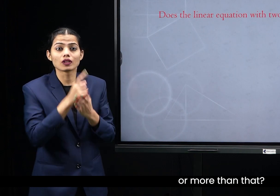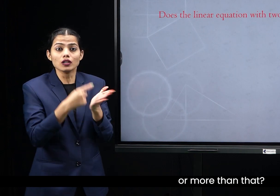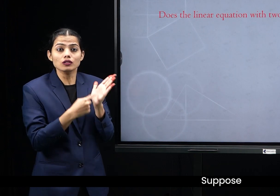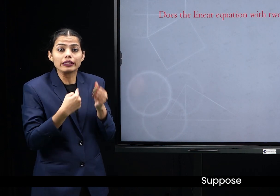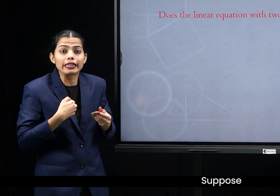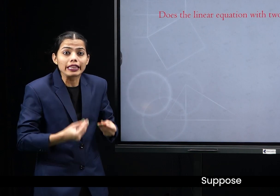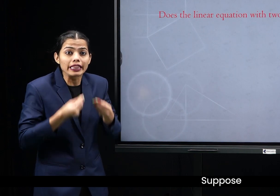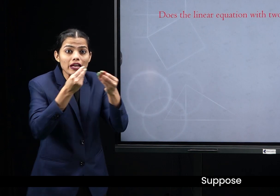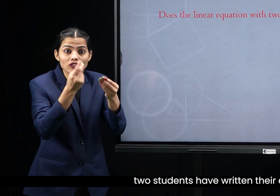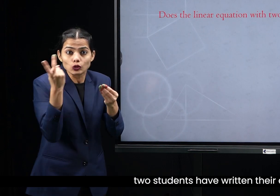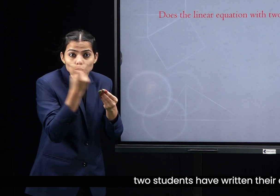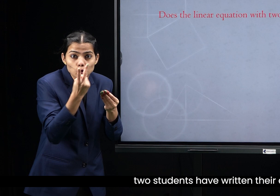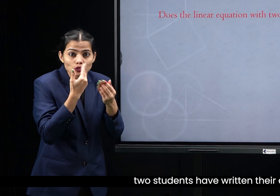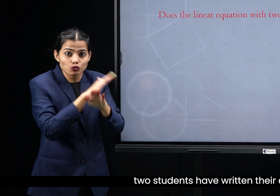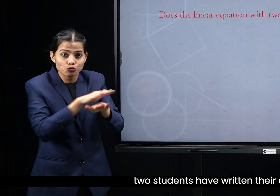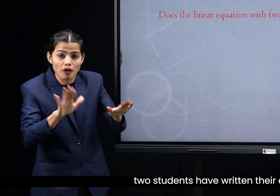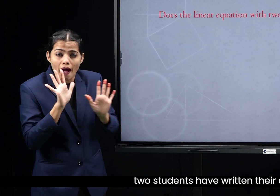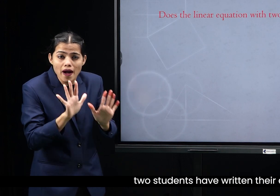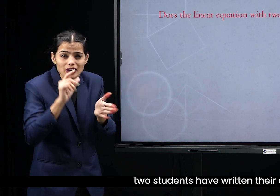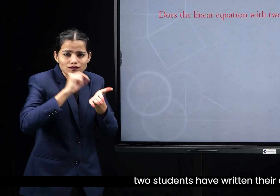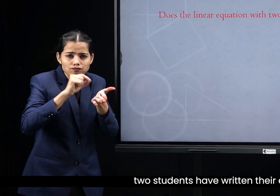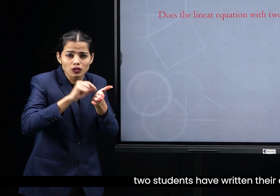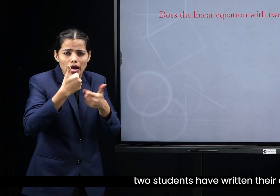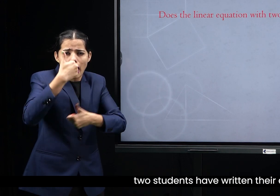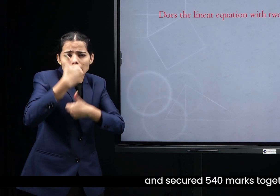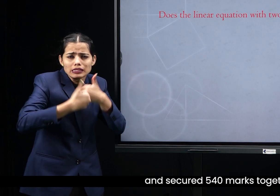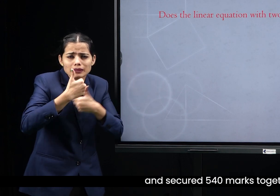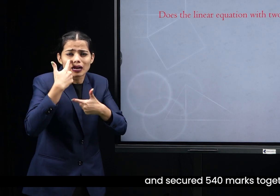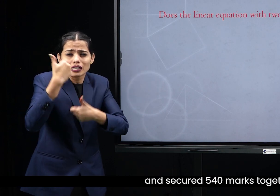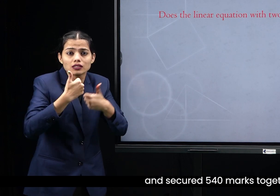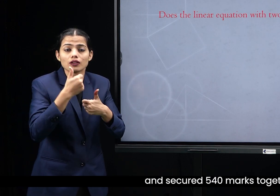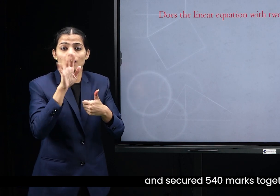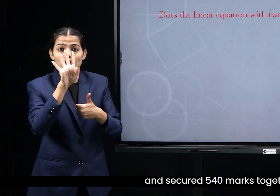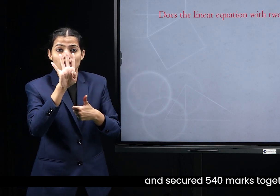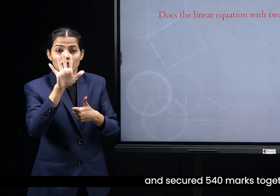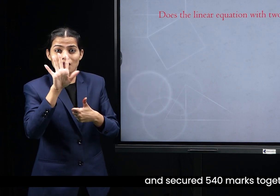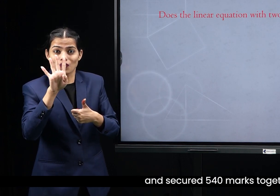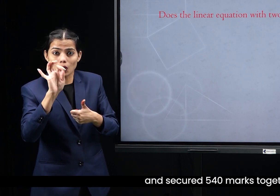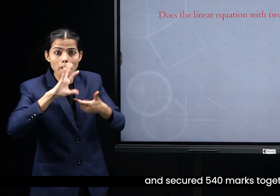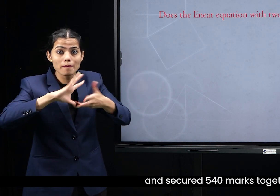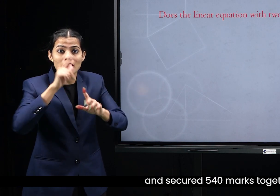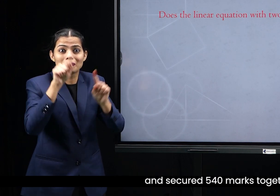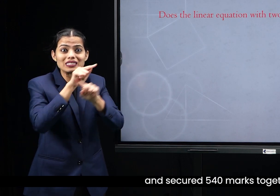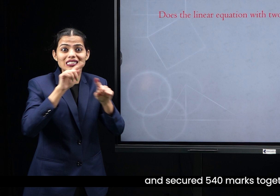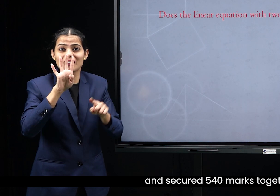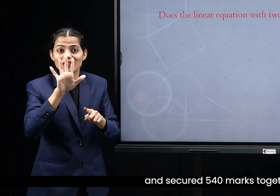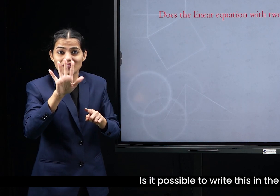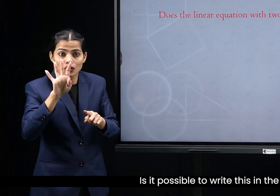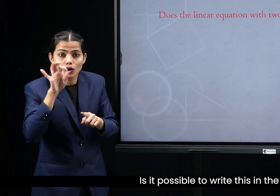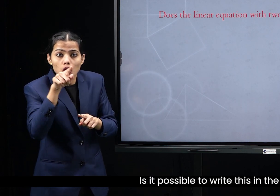Suppose two students have written their exams and secured 540 marks together. Is it